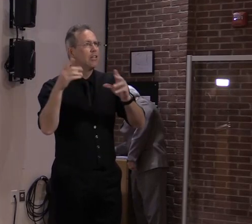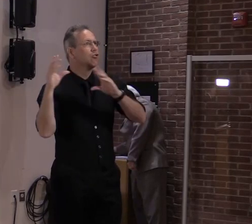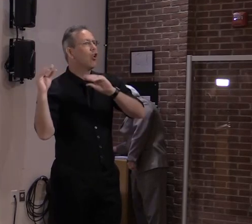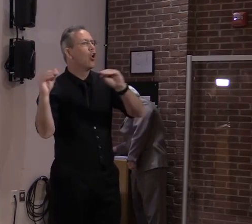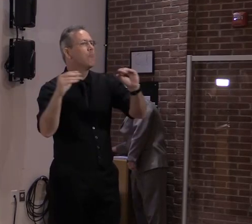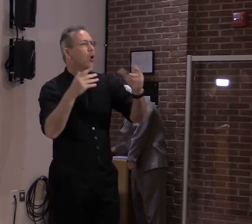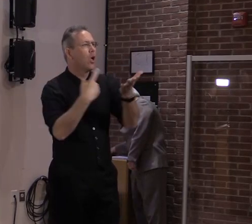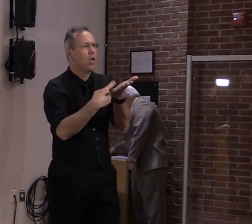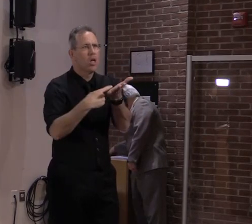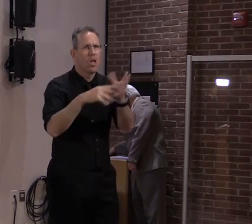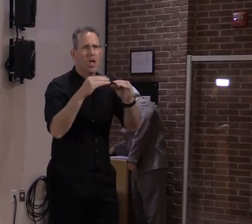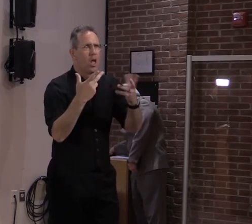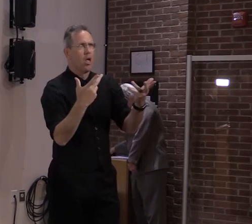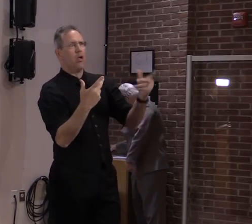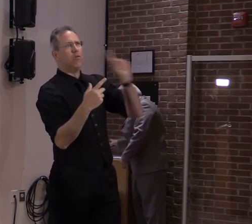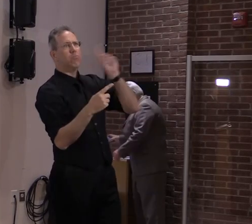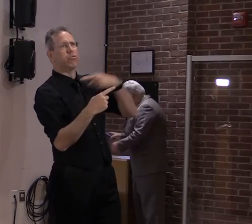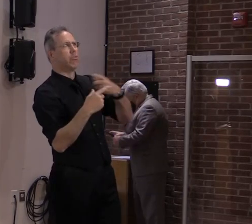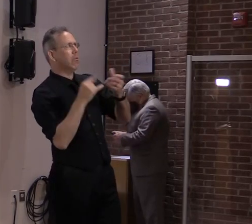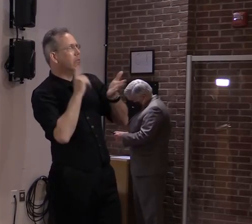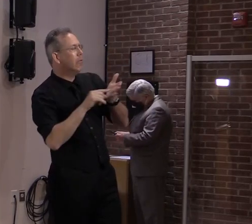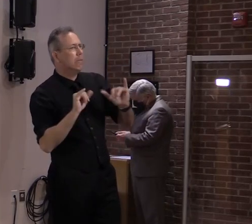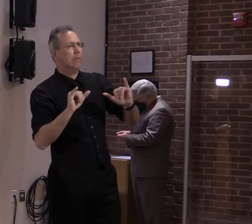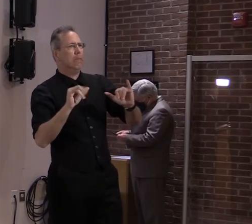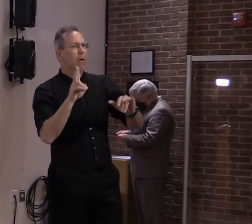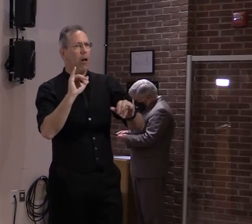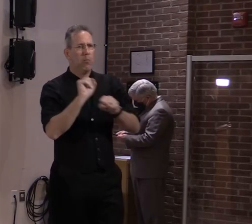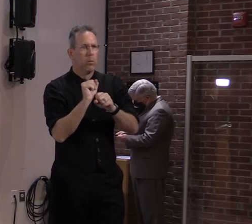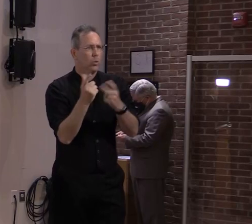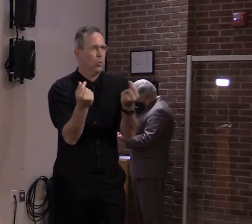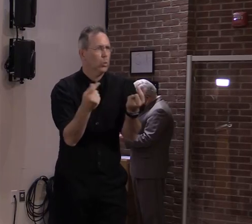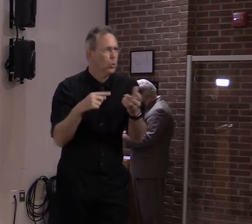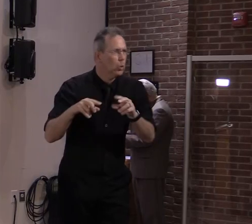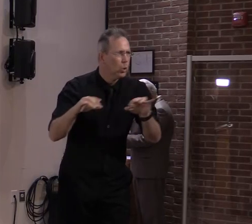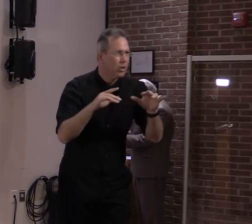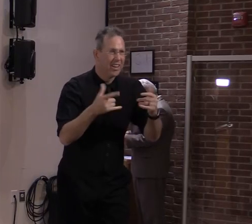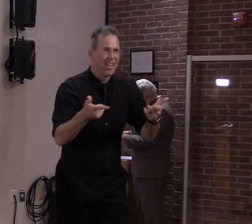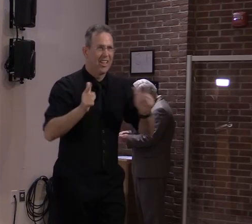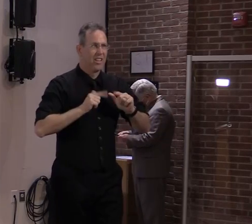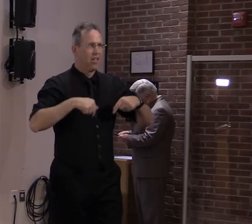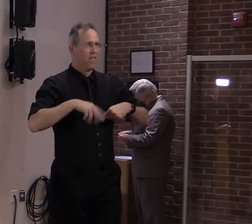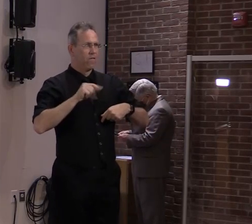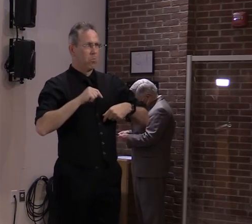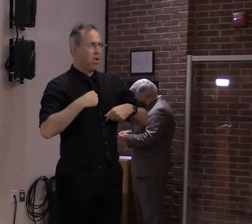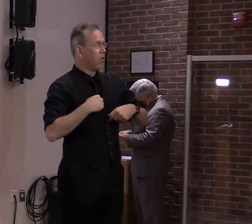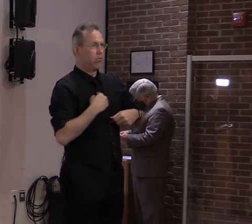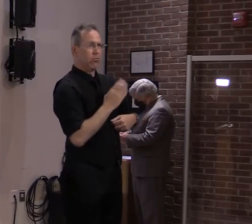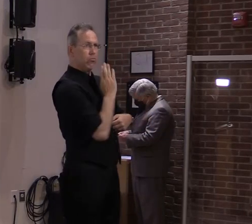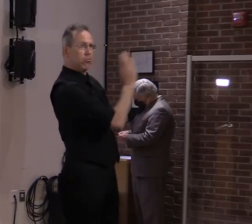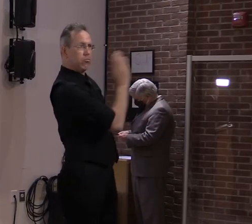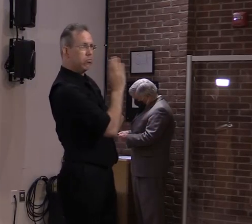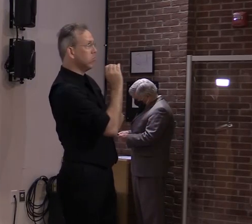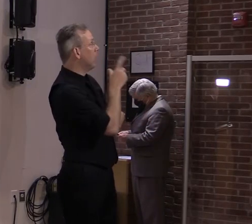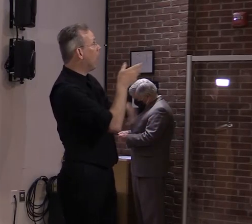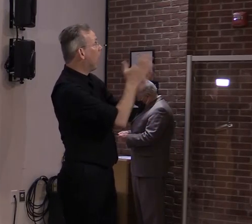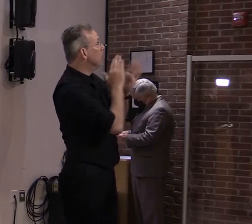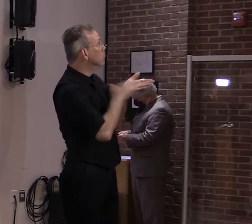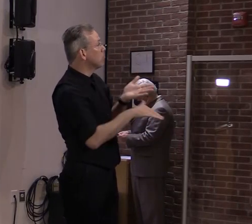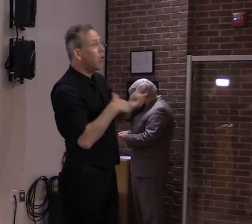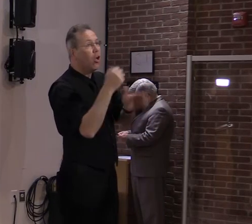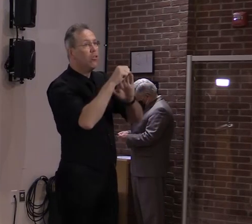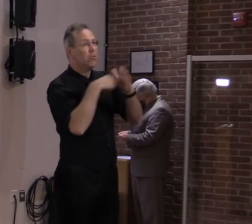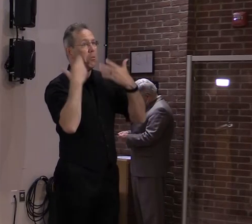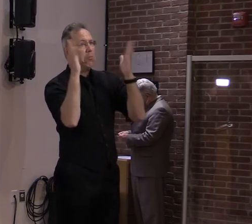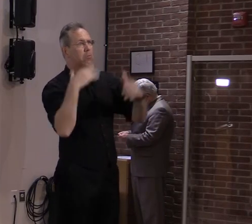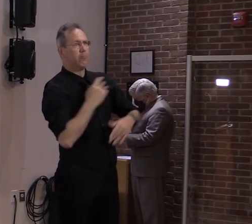navigate this, but I can't speak to whether they've submitted a formal appeal or not. Okay. All right. Thank you very much. Lisa. Thank